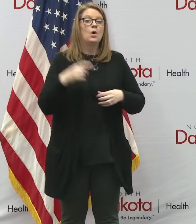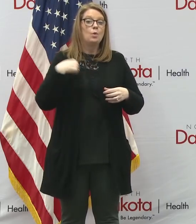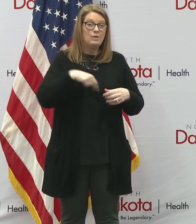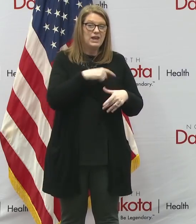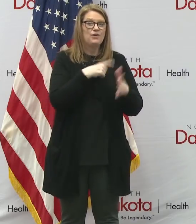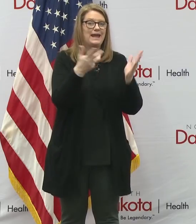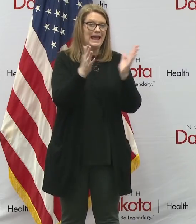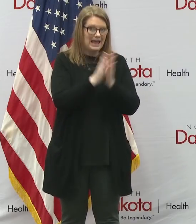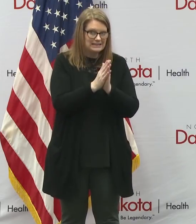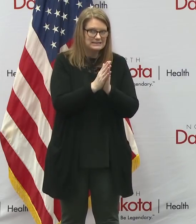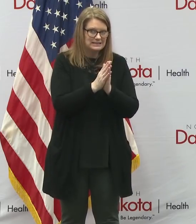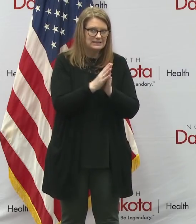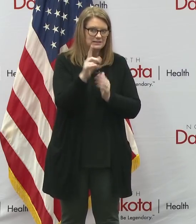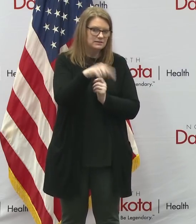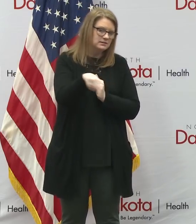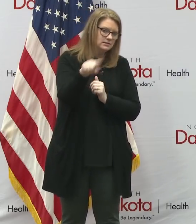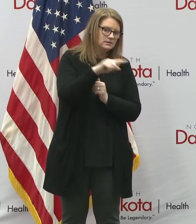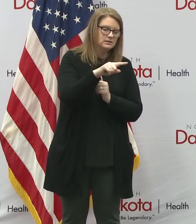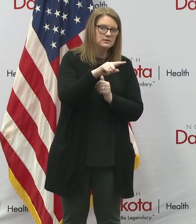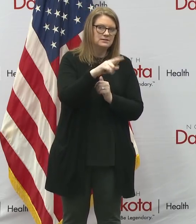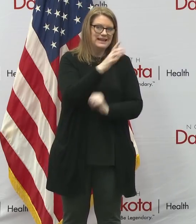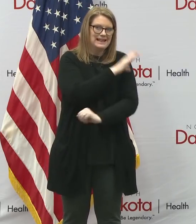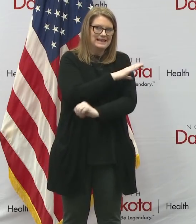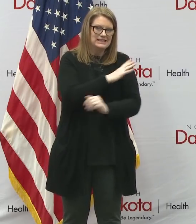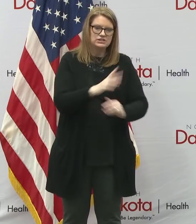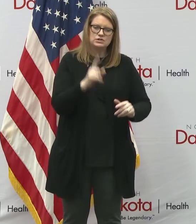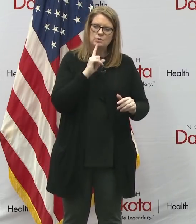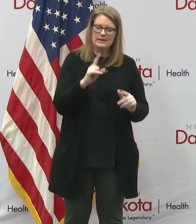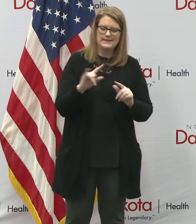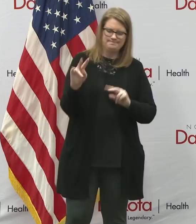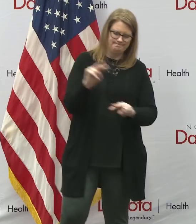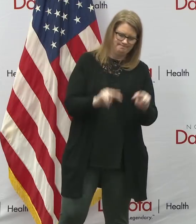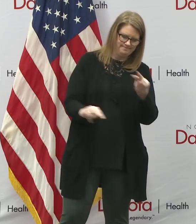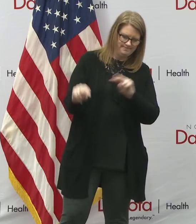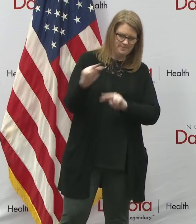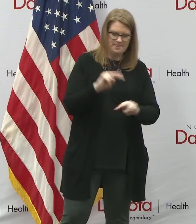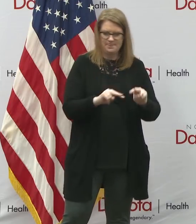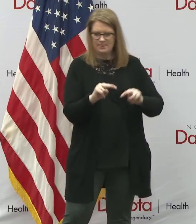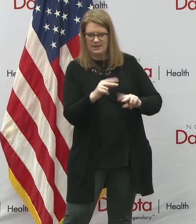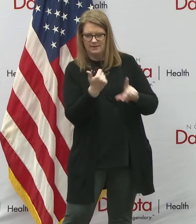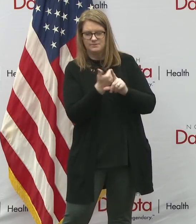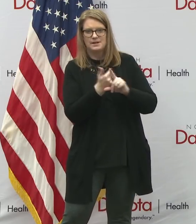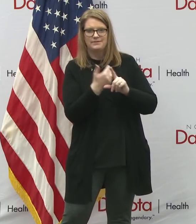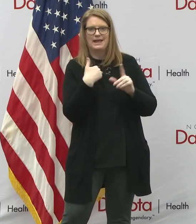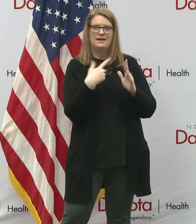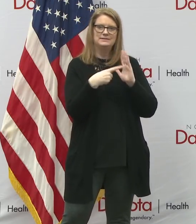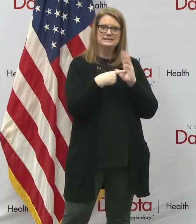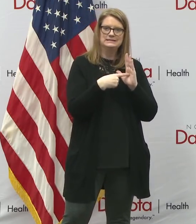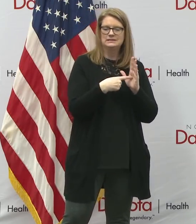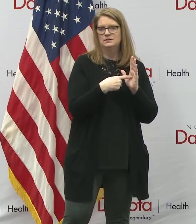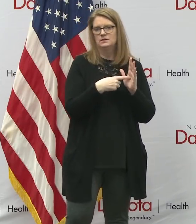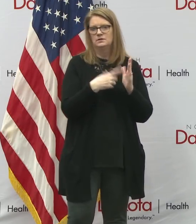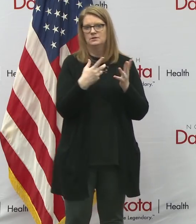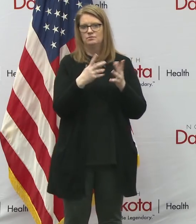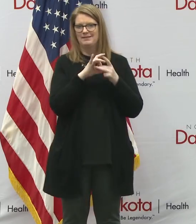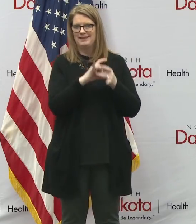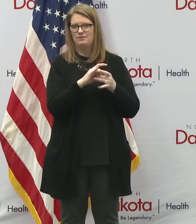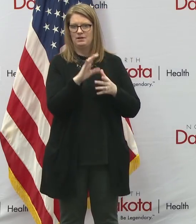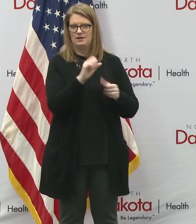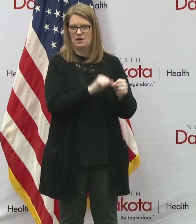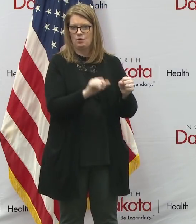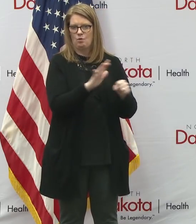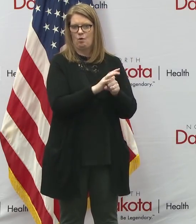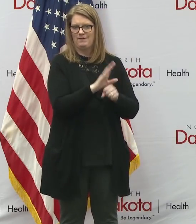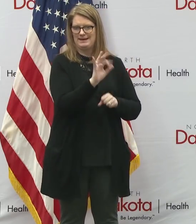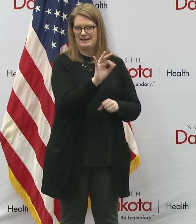to continue to use their judgment to determine if a patient has signs or symptoms compatible with COVID-19,